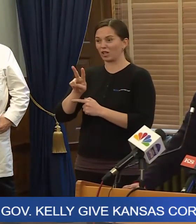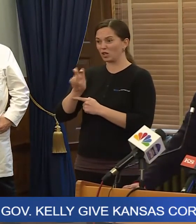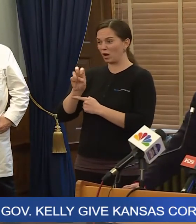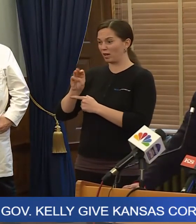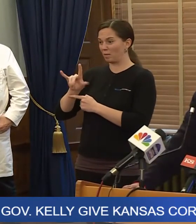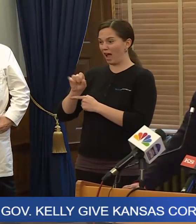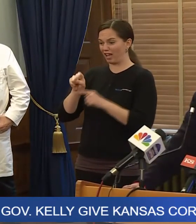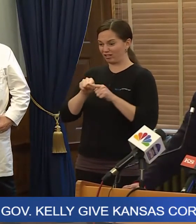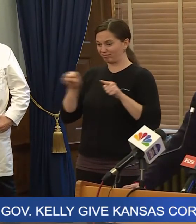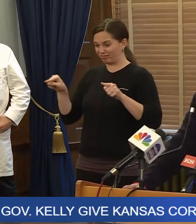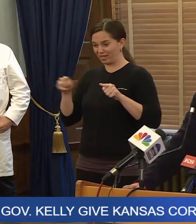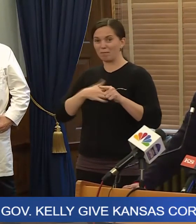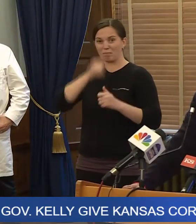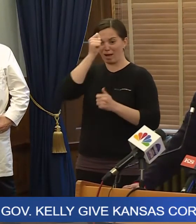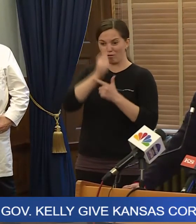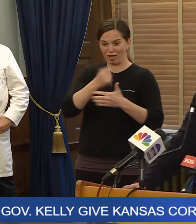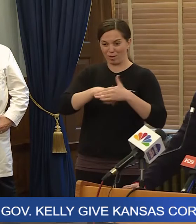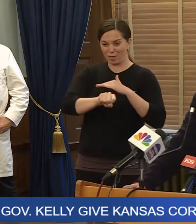born.